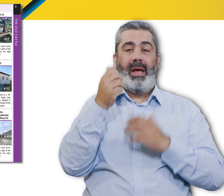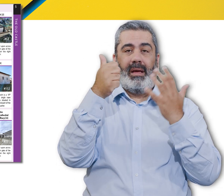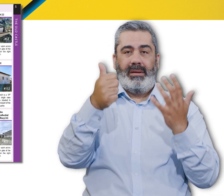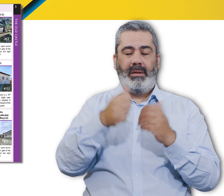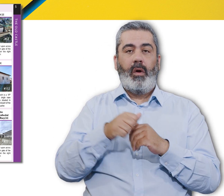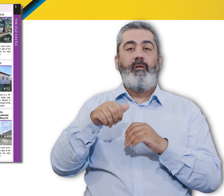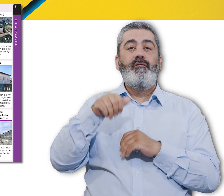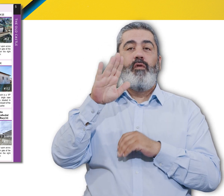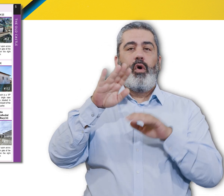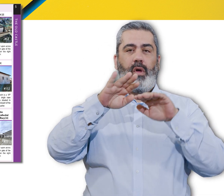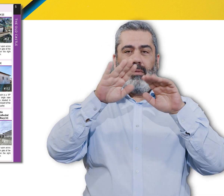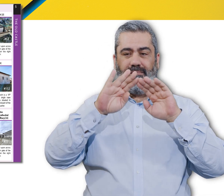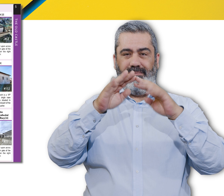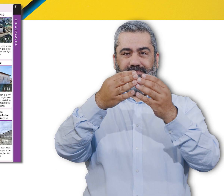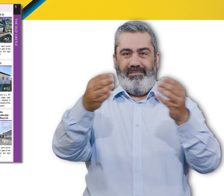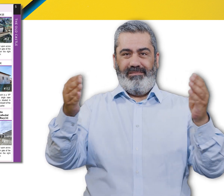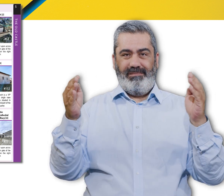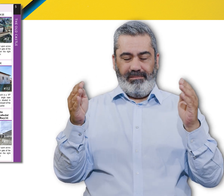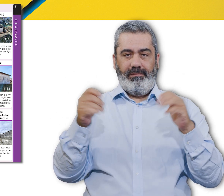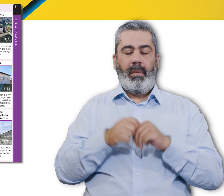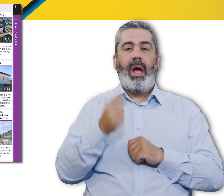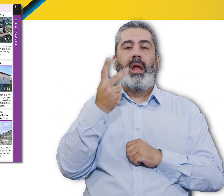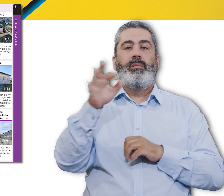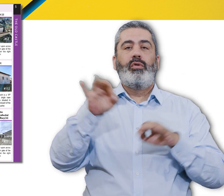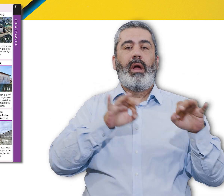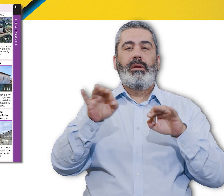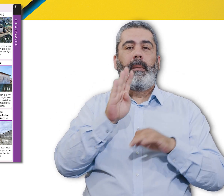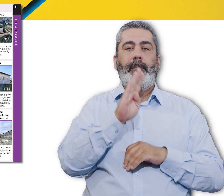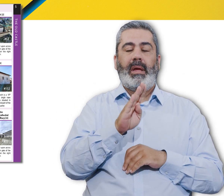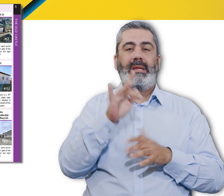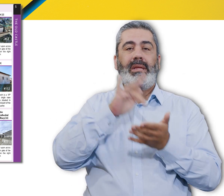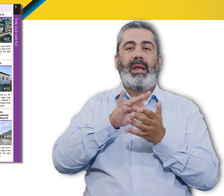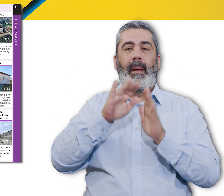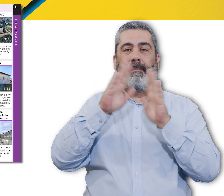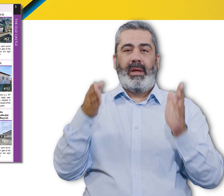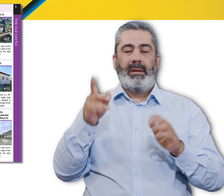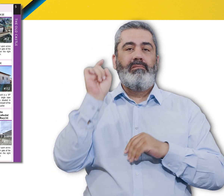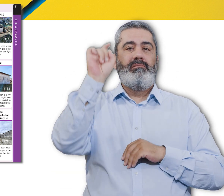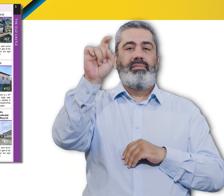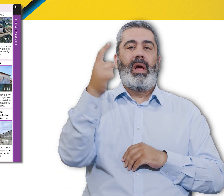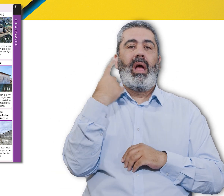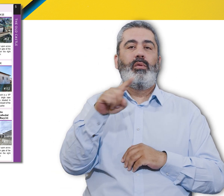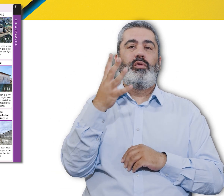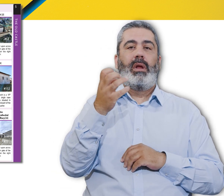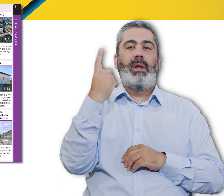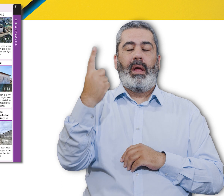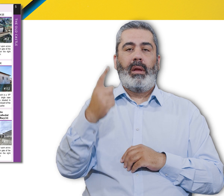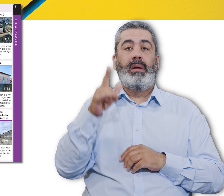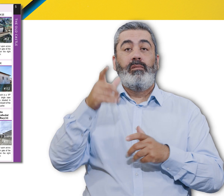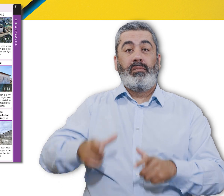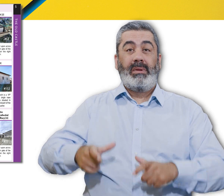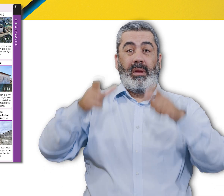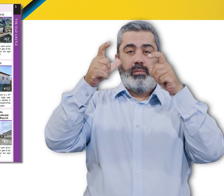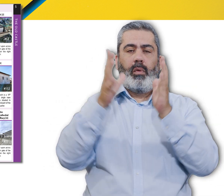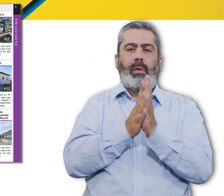bastion serves also as the northern point view of the citadel. Main gate, main tower. Point B on the map number 141. The main